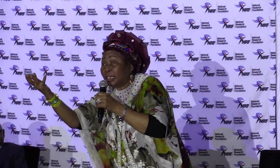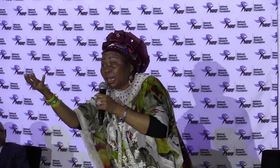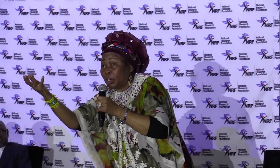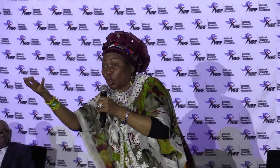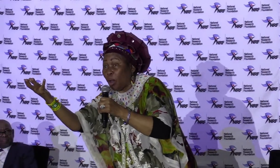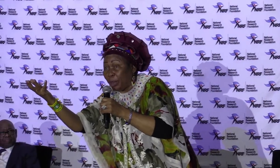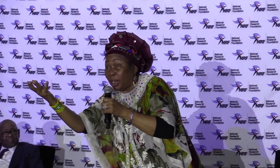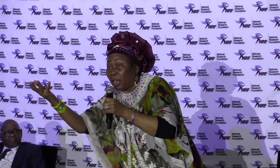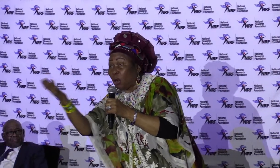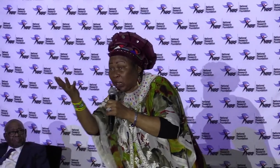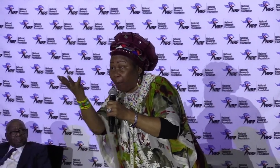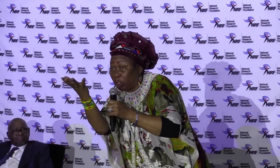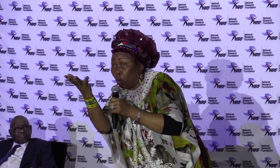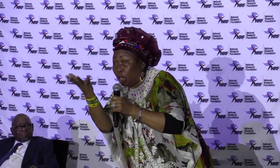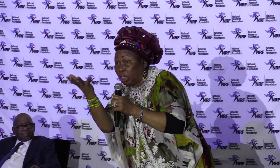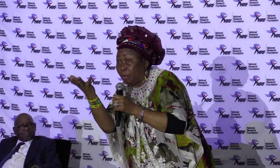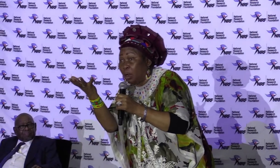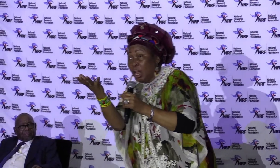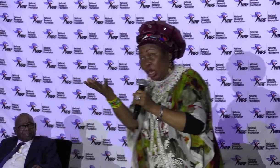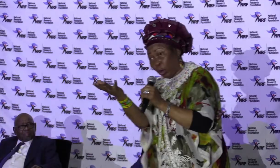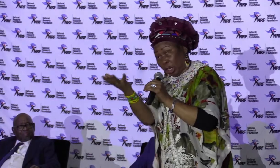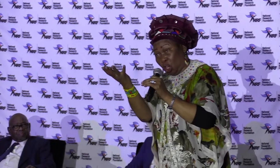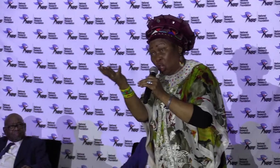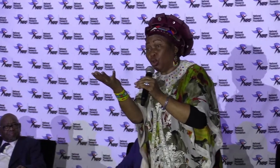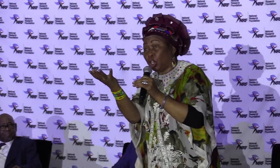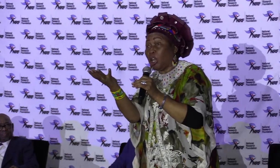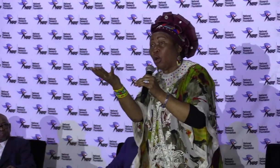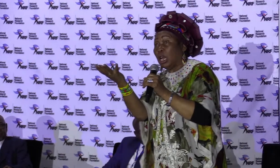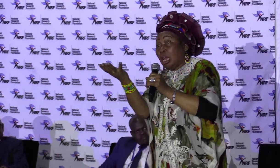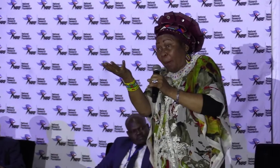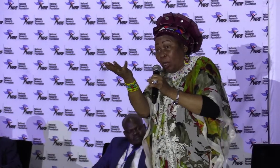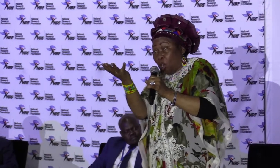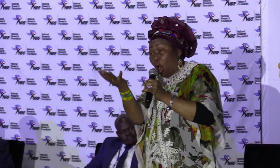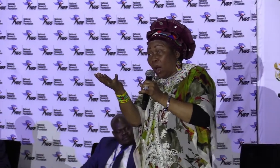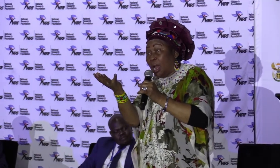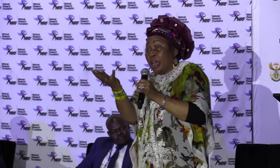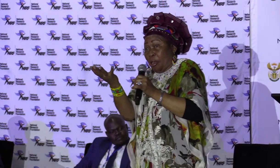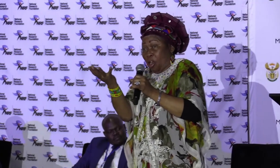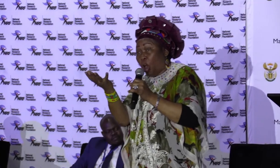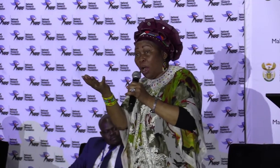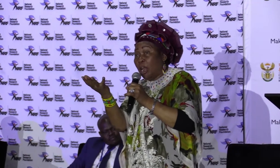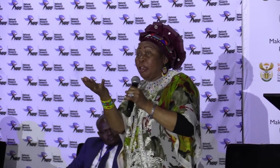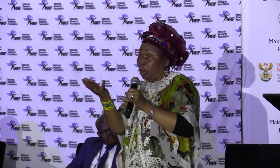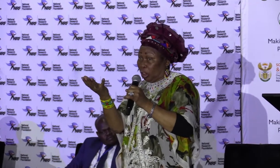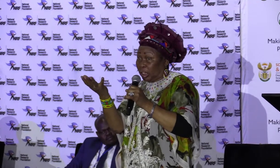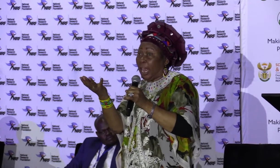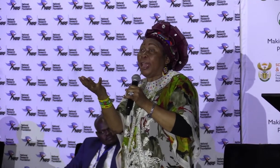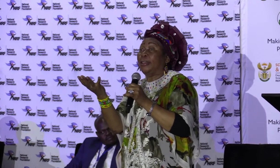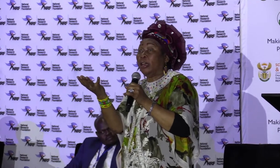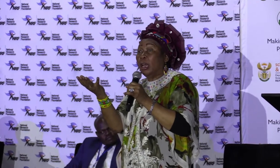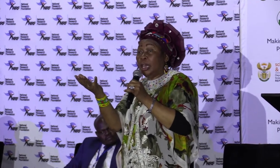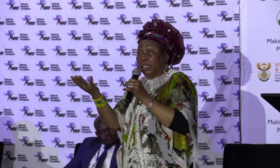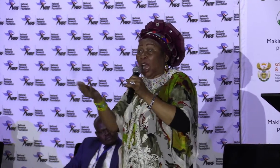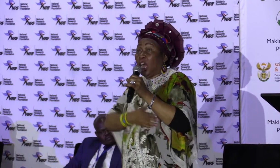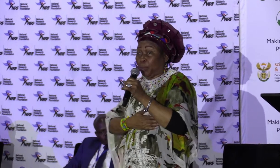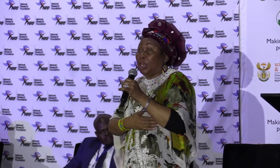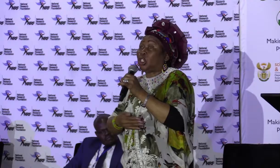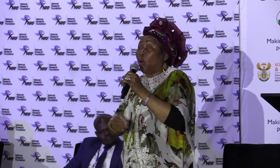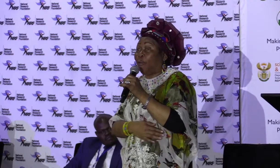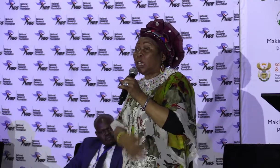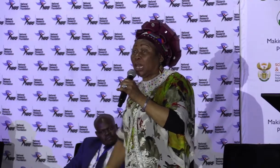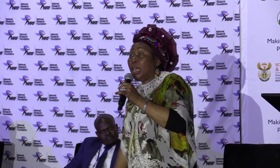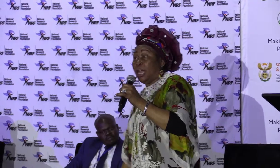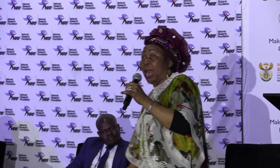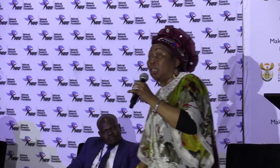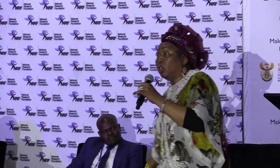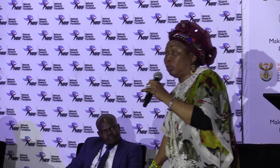amazing. Except he saw a big cloud coming towards him. It was a huge cloud coming lower and lower. He got scared. His heart beat